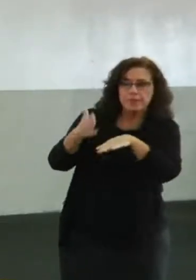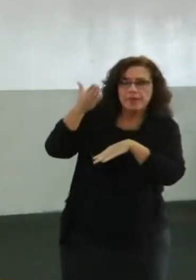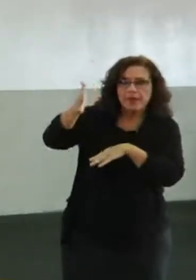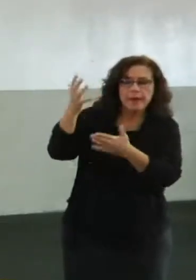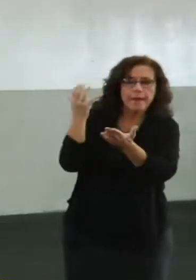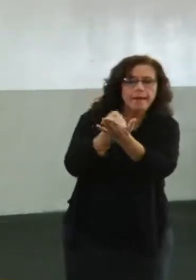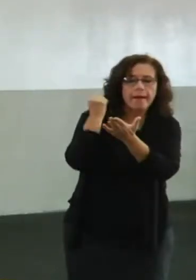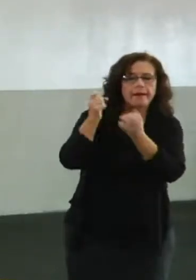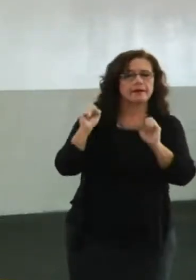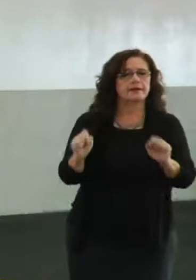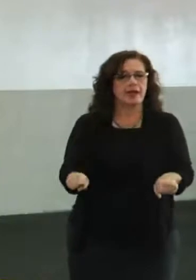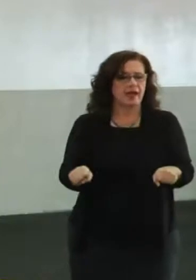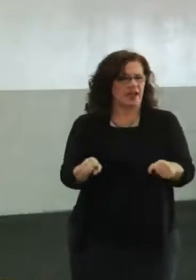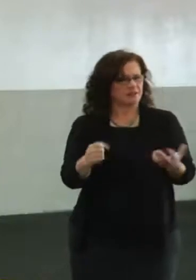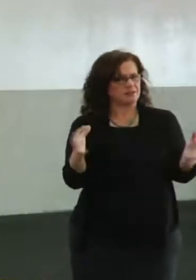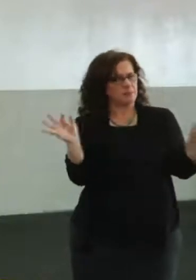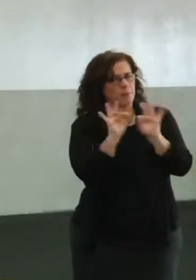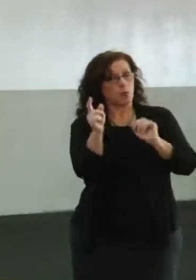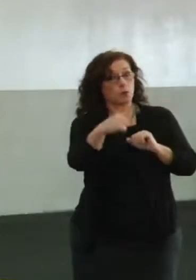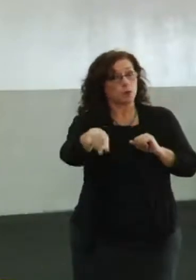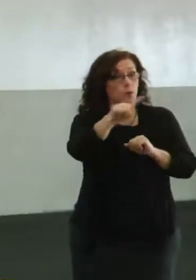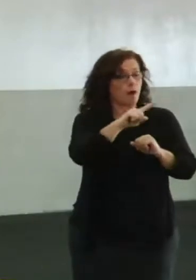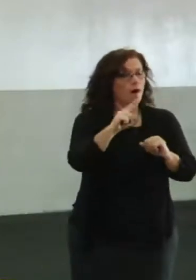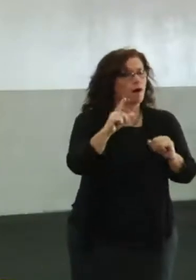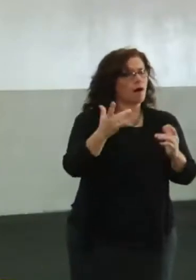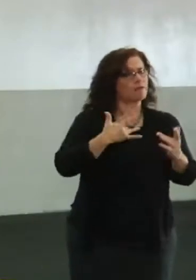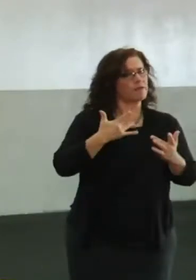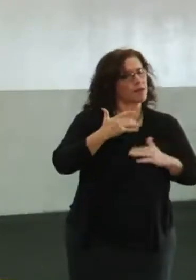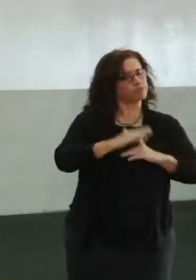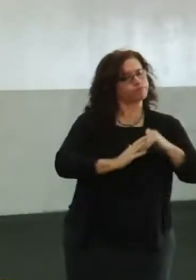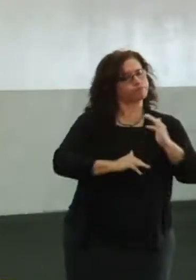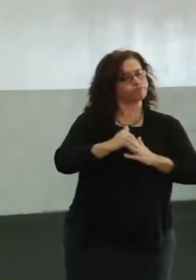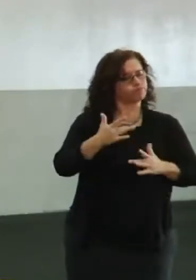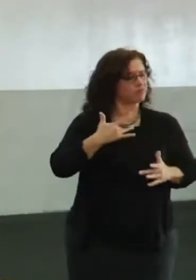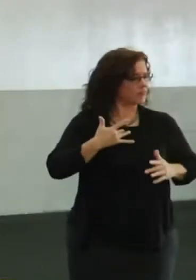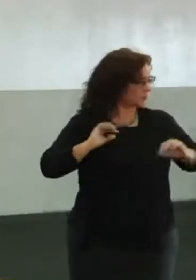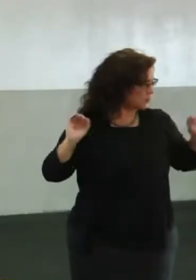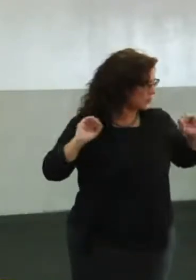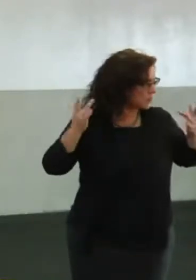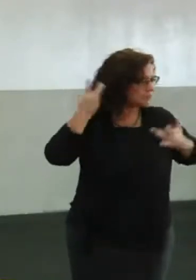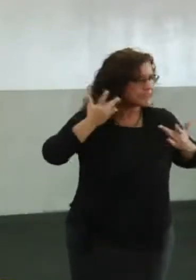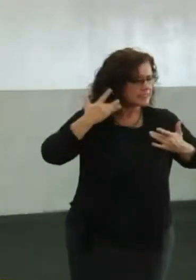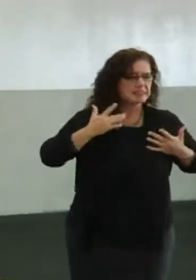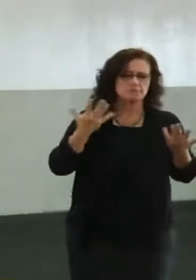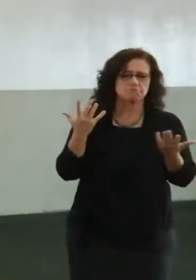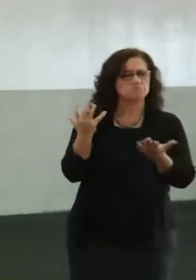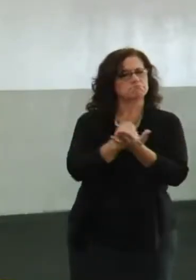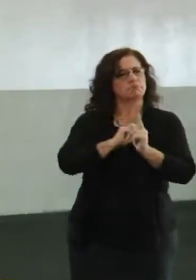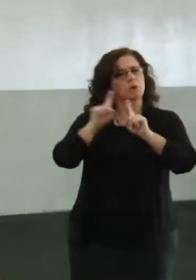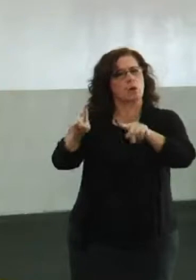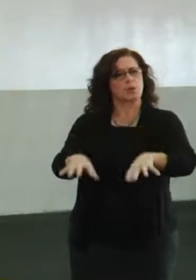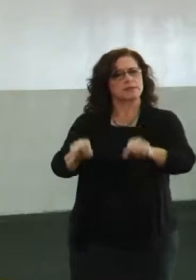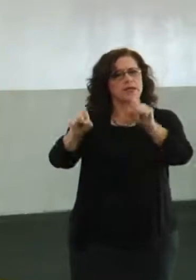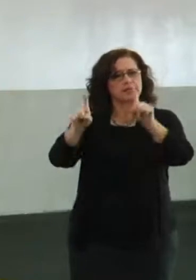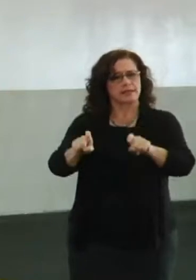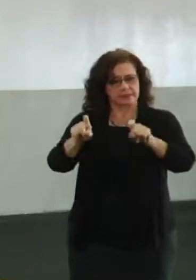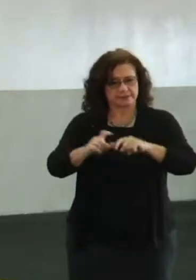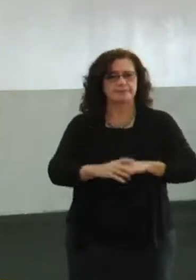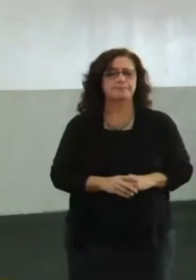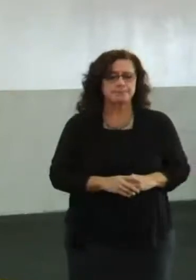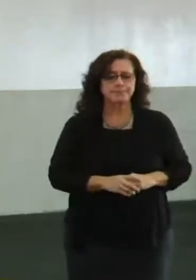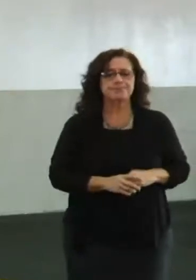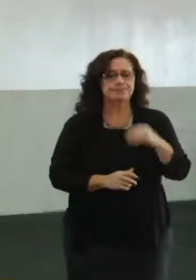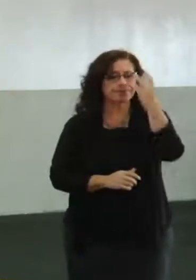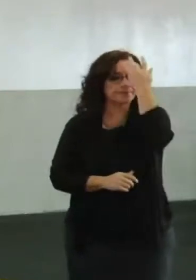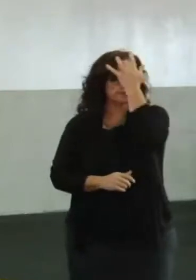tested so that we make sure that that spread doesn't happen. In the news, you've seen it before, where we had H2A housing, where we went from